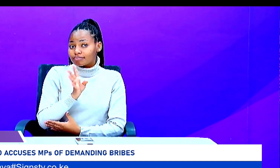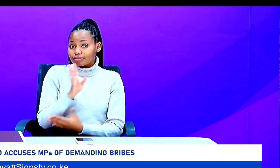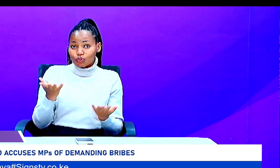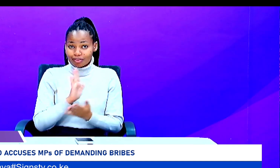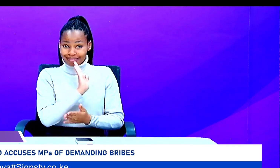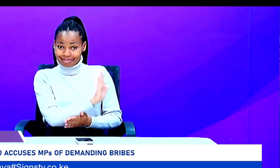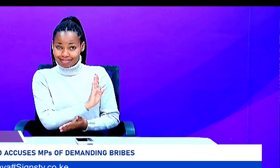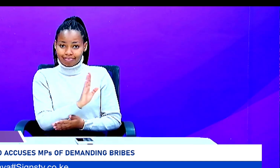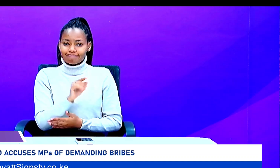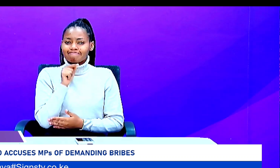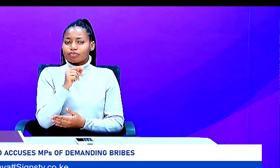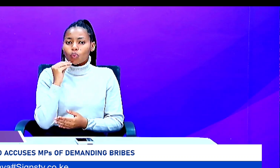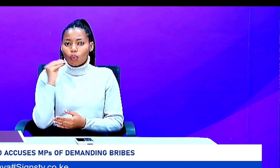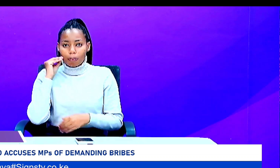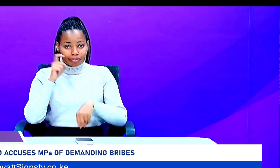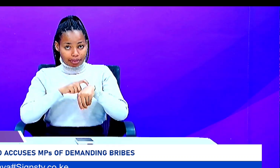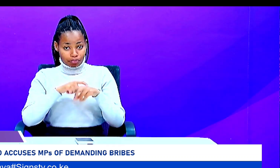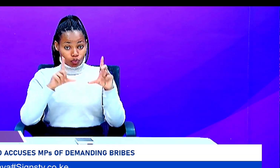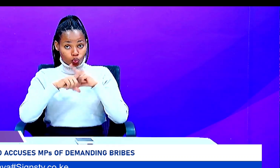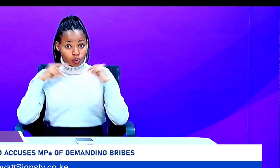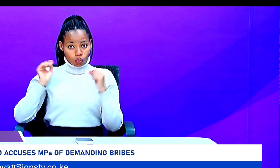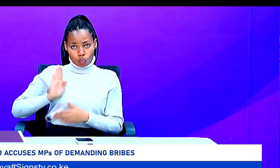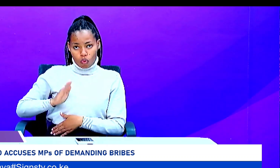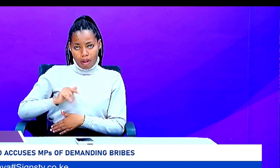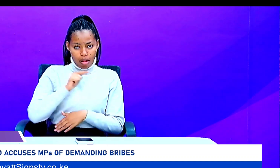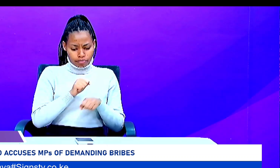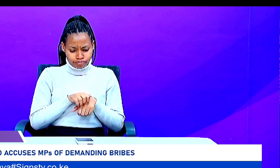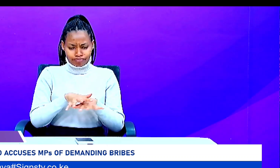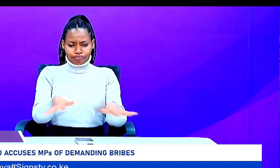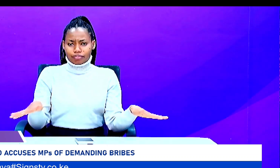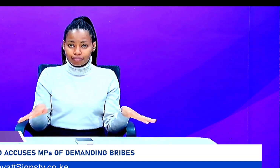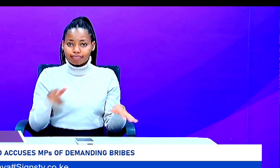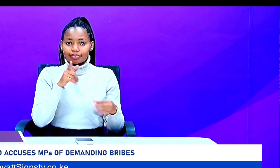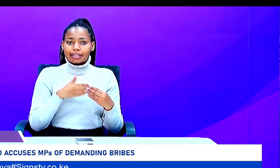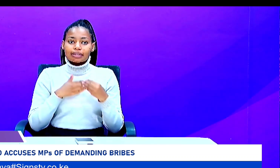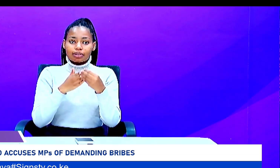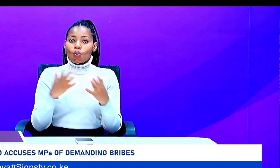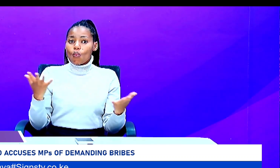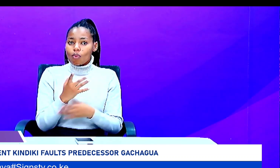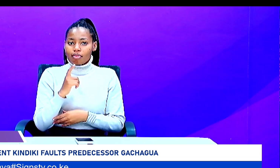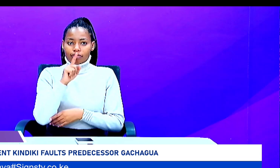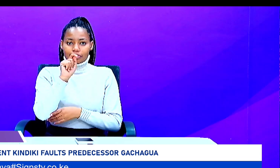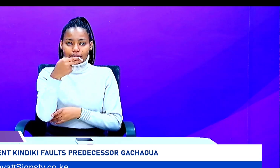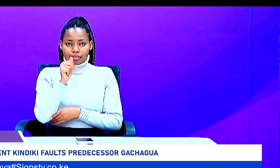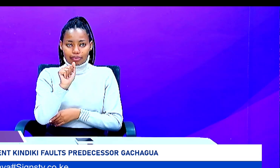Speaking at his Irundini home while hosting women grassroots leaders in the Rokaniti